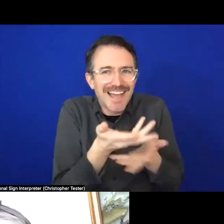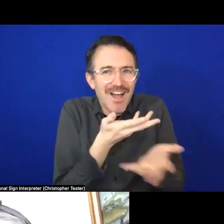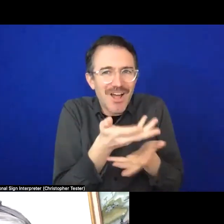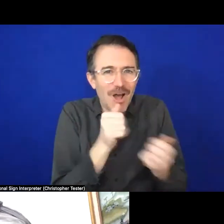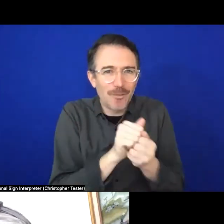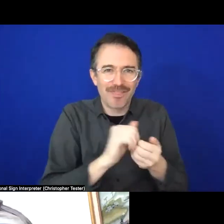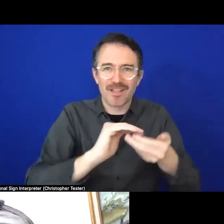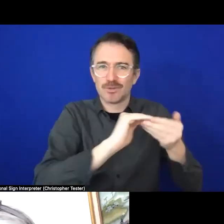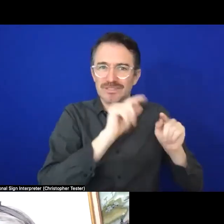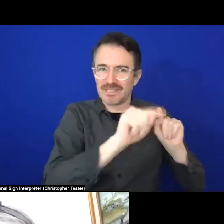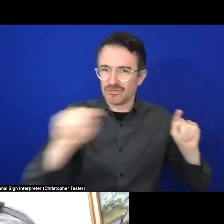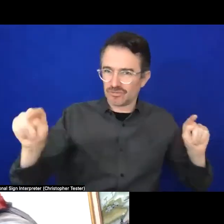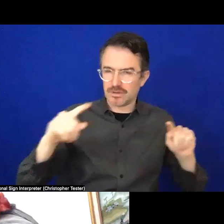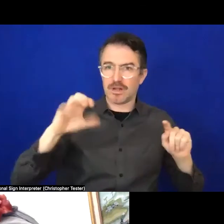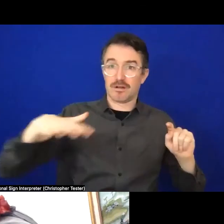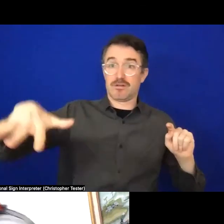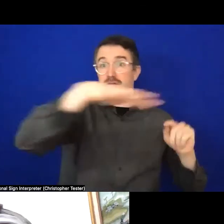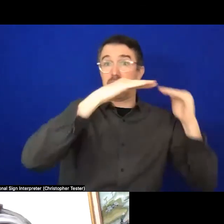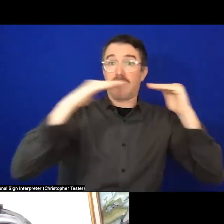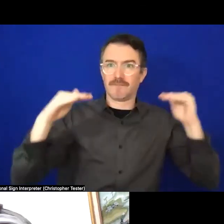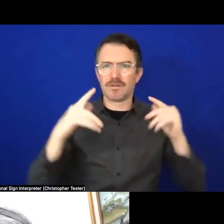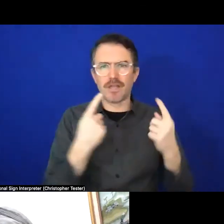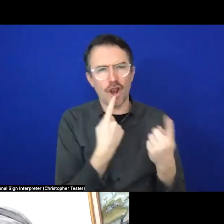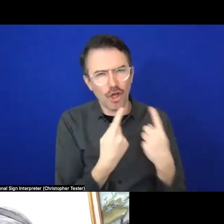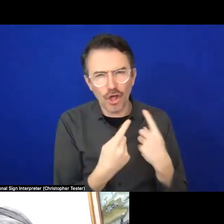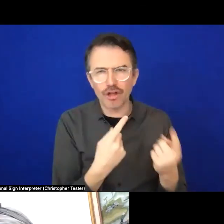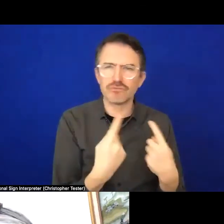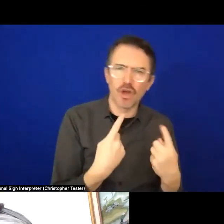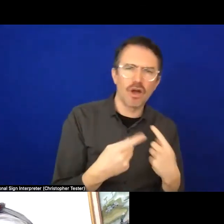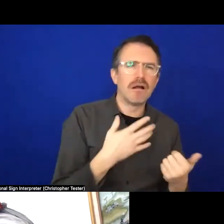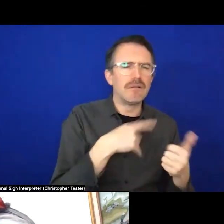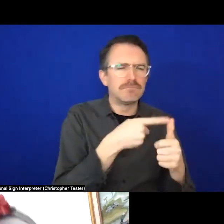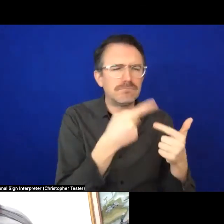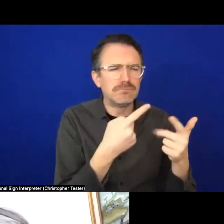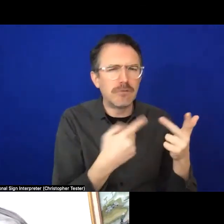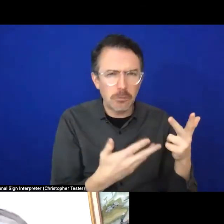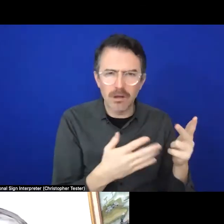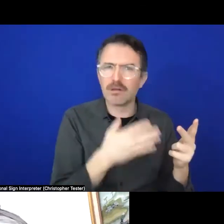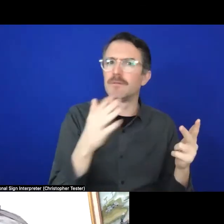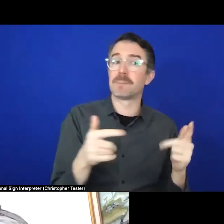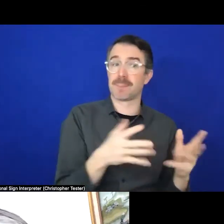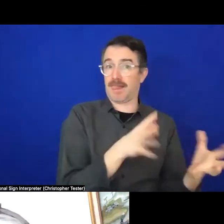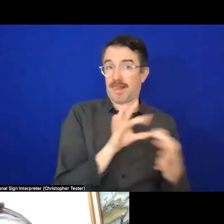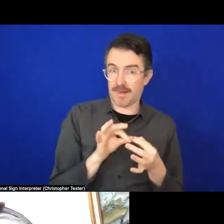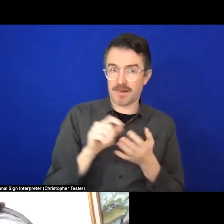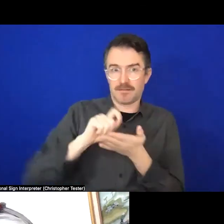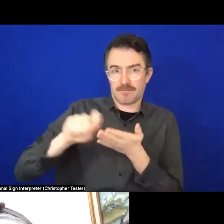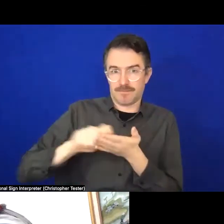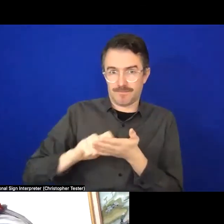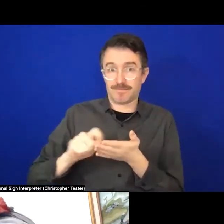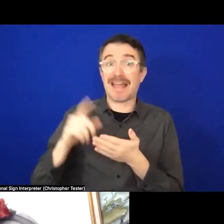using our language, the Indonesian language, to apply the proposal. And it's extremely helped us